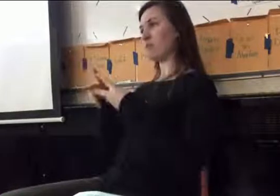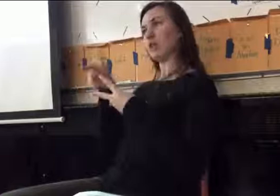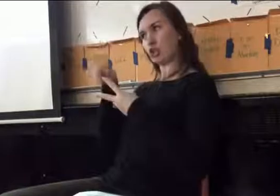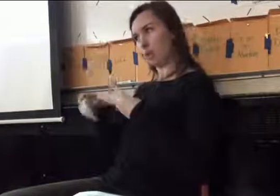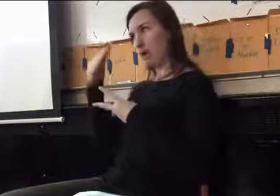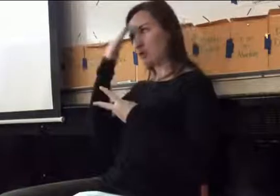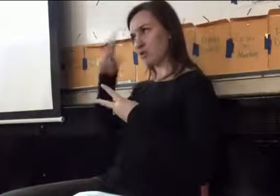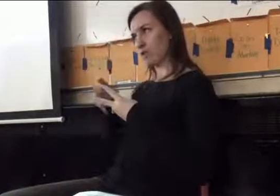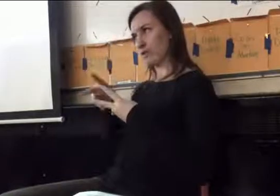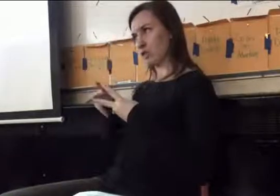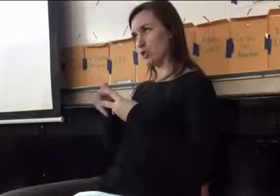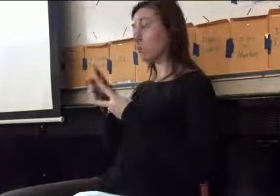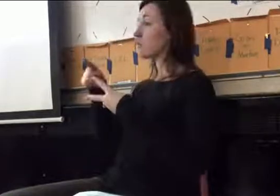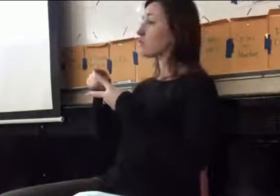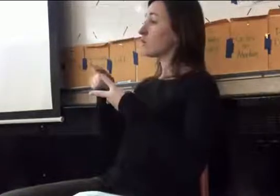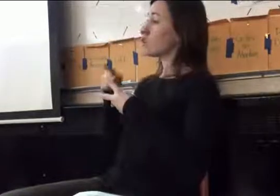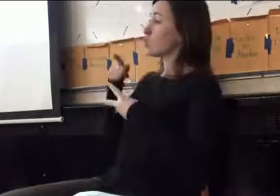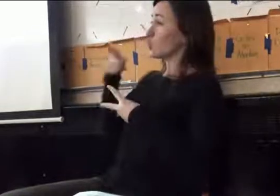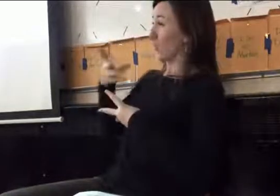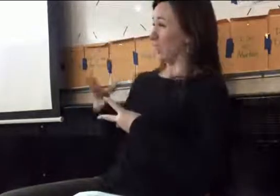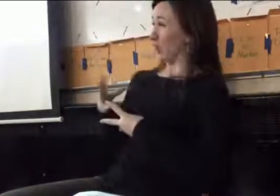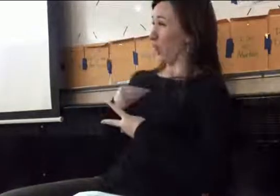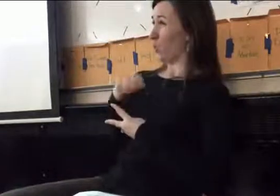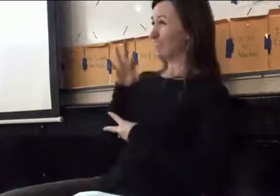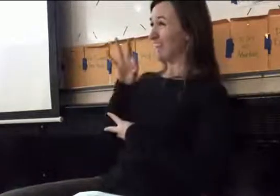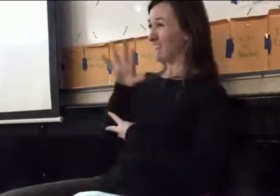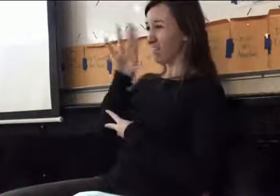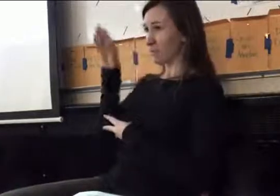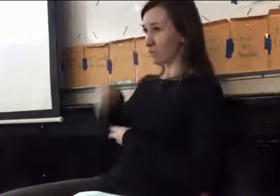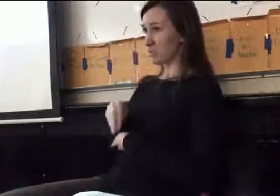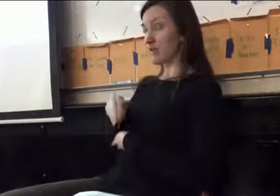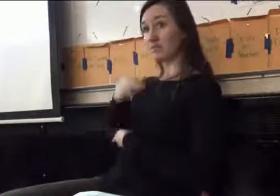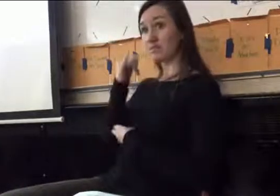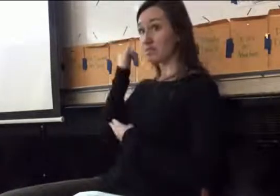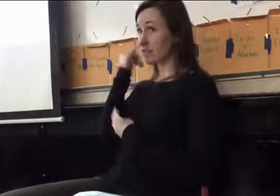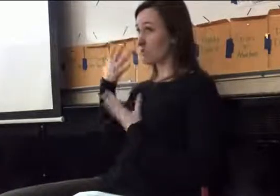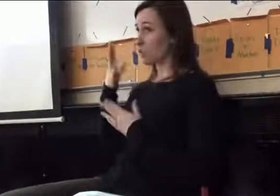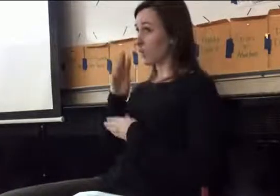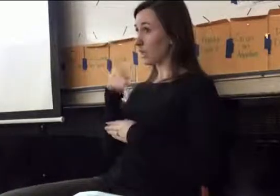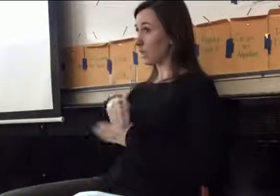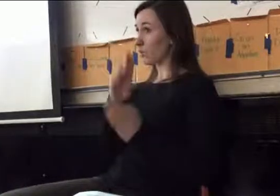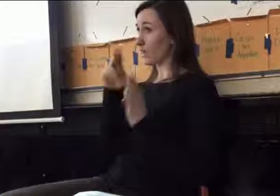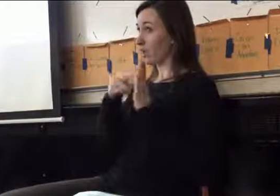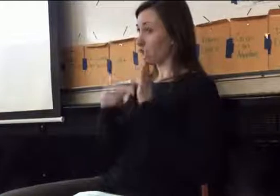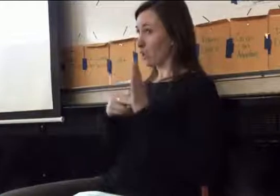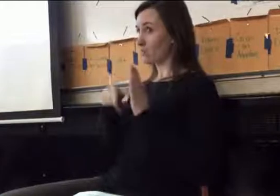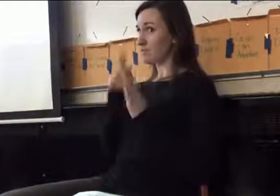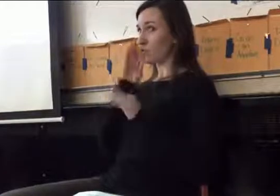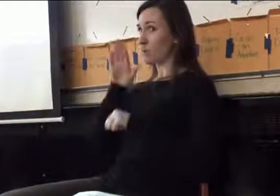owns 95%. And I just want to make sure if you don't have your notes out, this is going to be on the test.